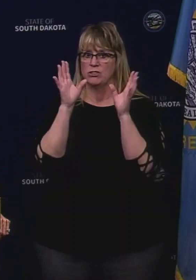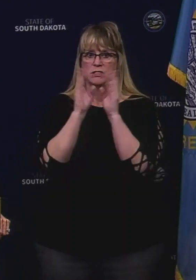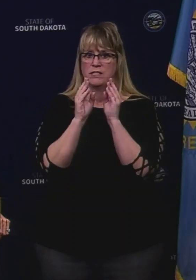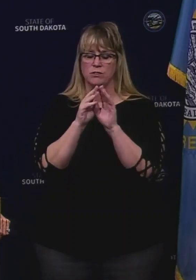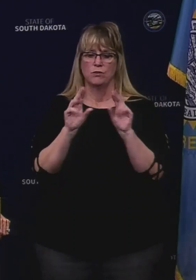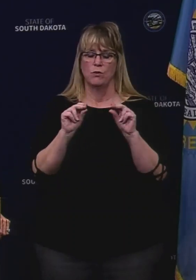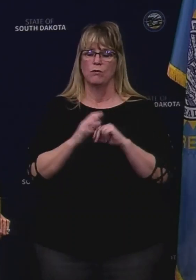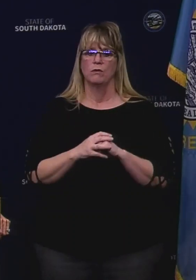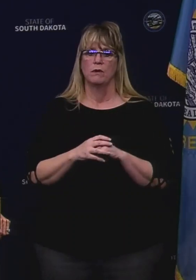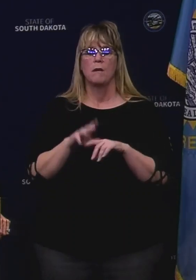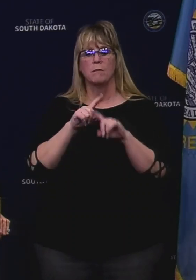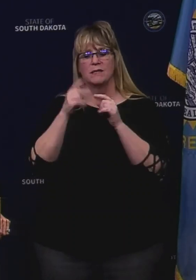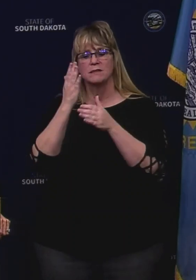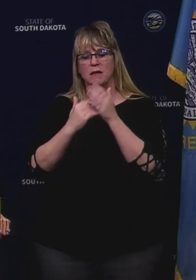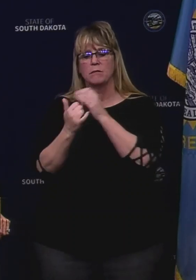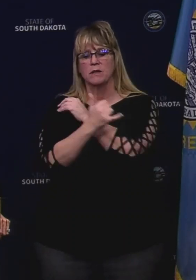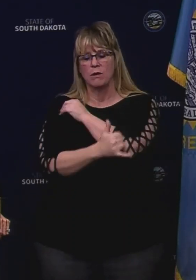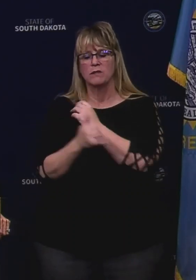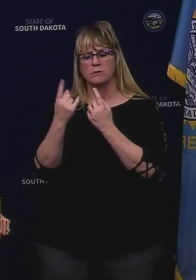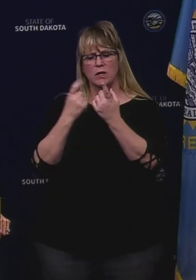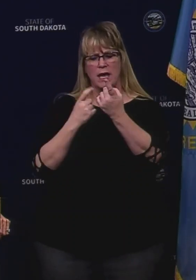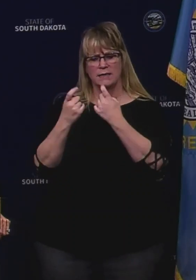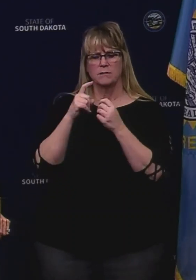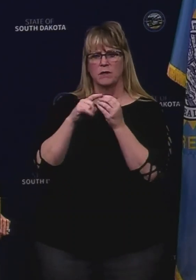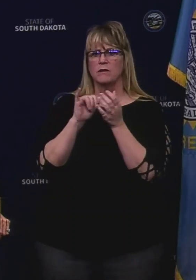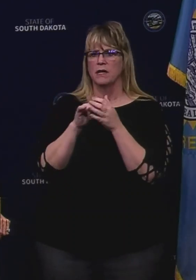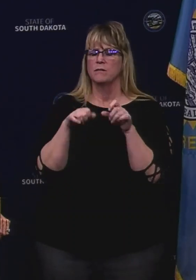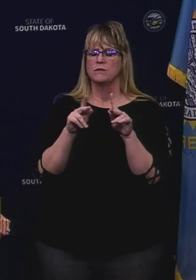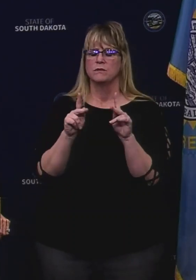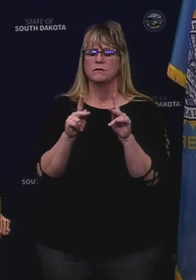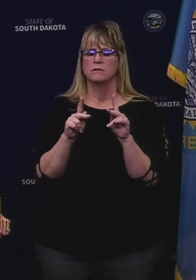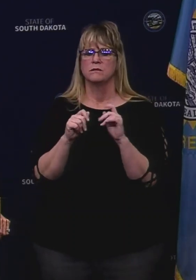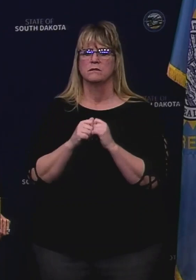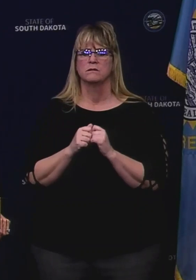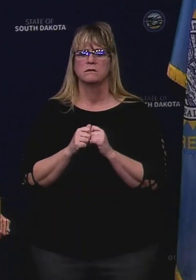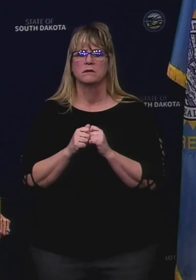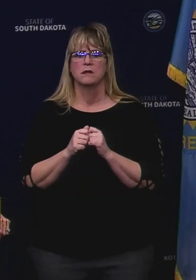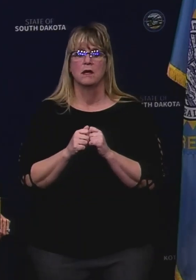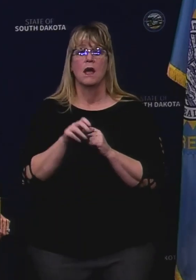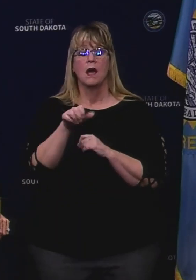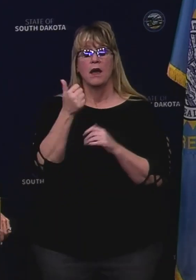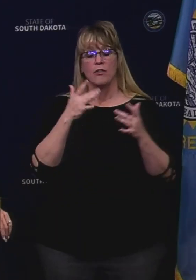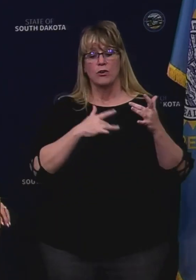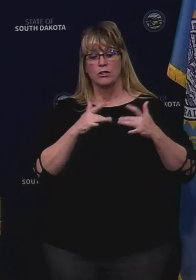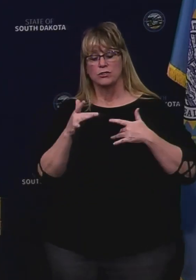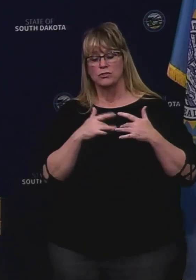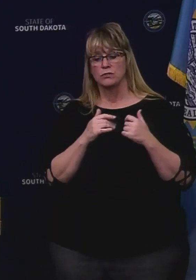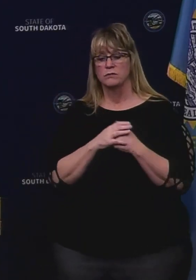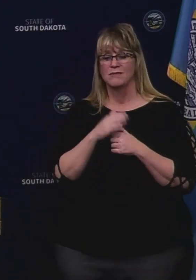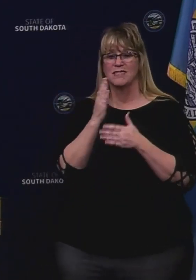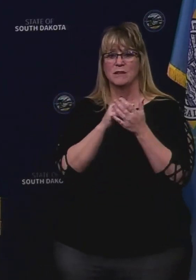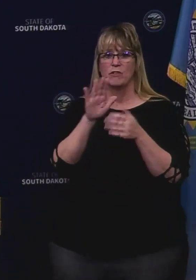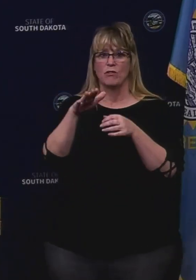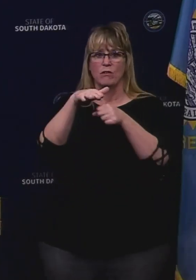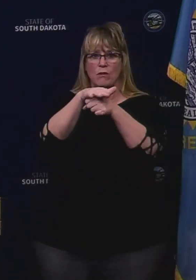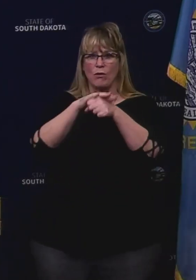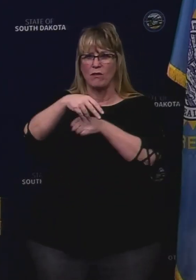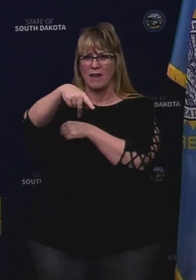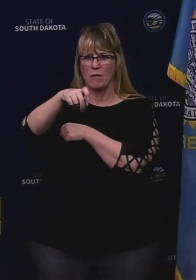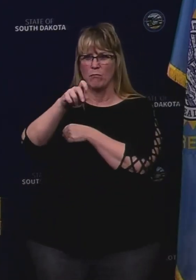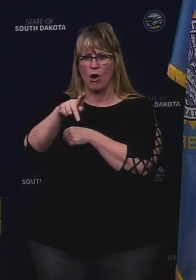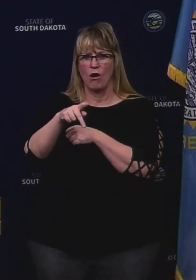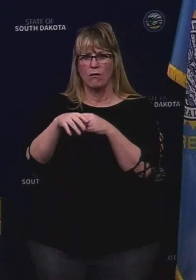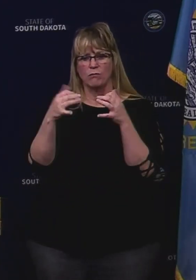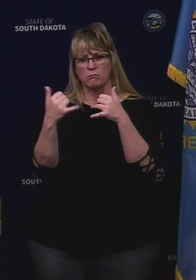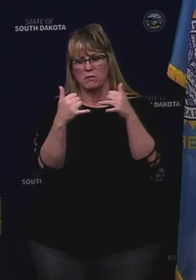But there was a couple of counties that were asking about that opportunity. And then other concerns were some of their local parks. They wanted